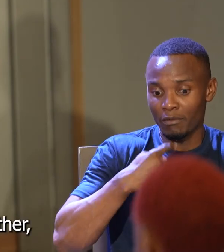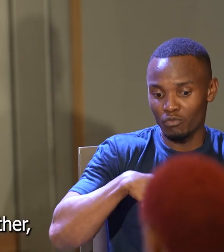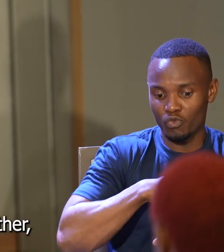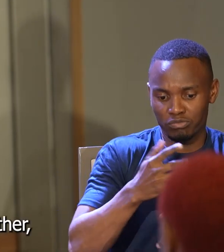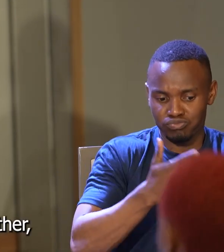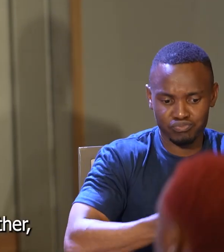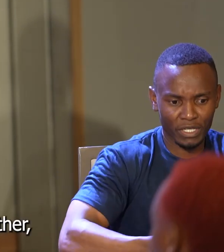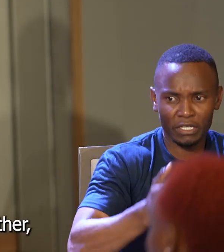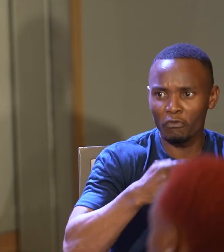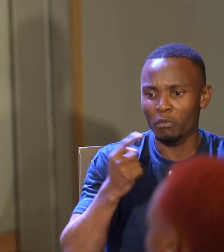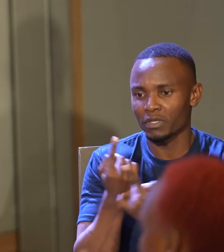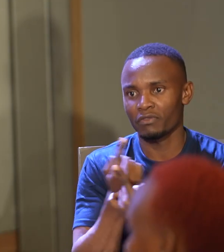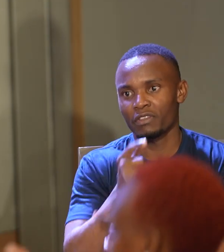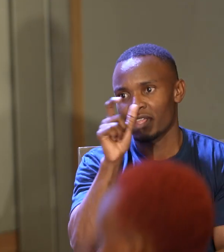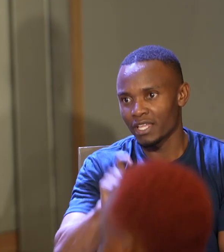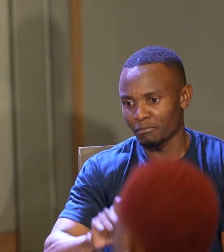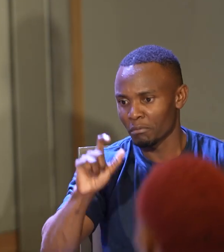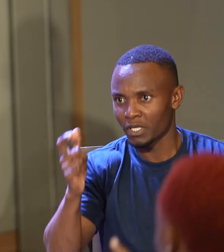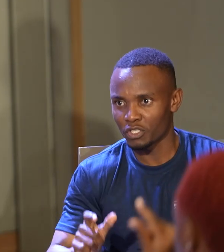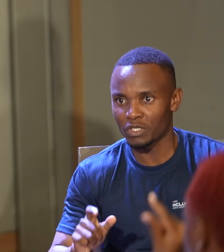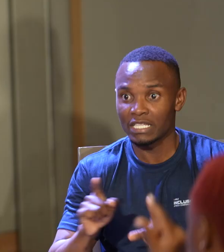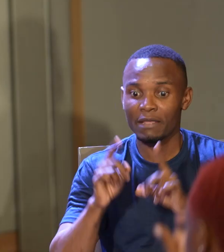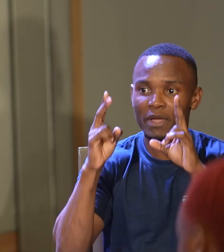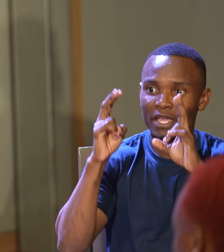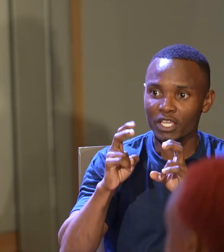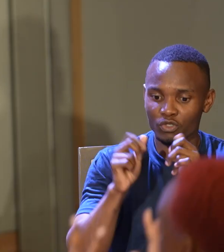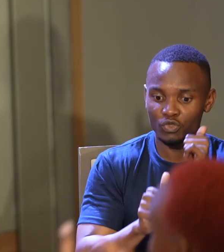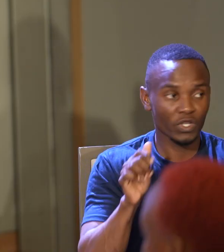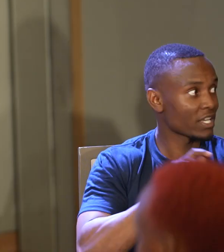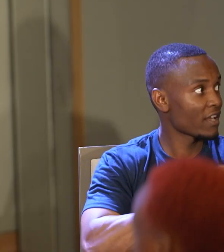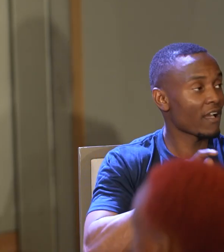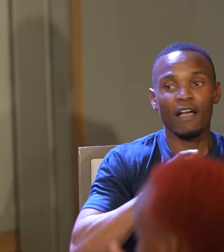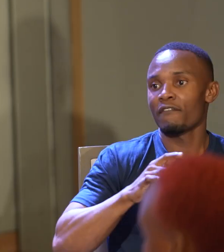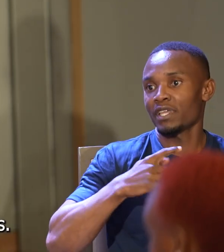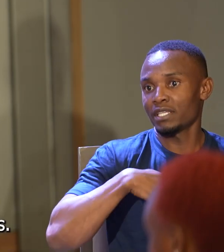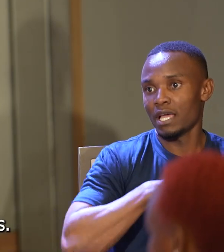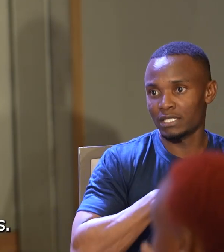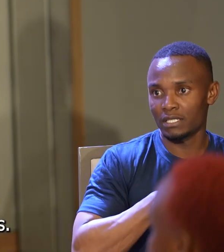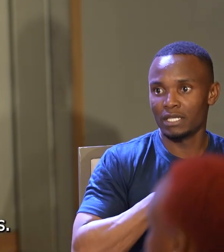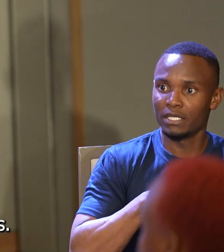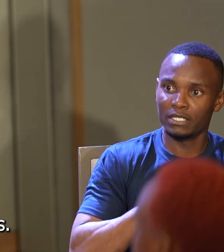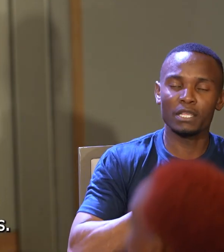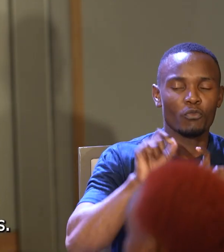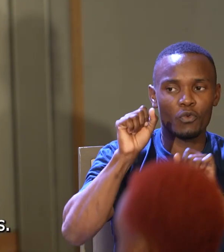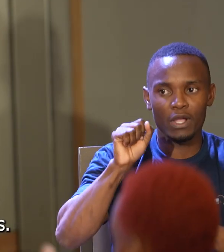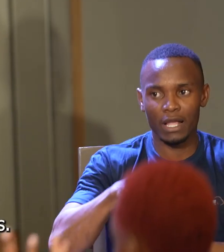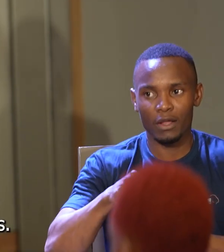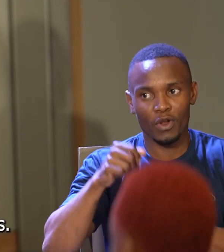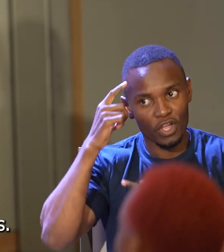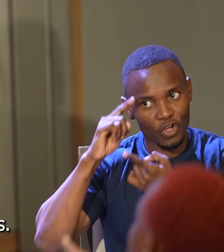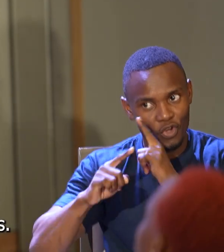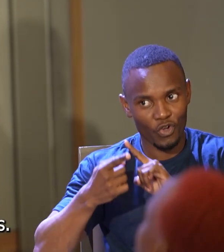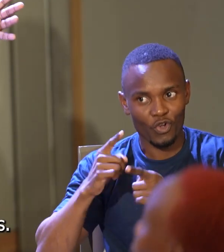interact from one region to another, that issues that affect us, the accessibility issues, are also considered in